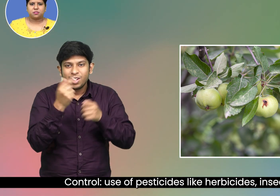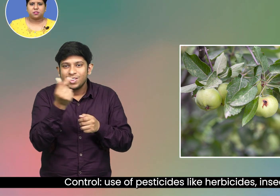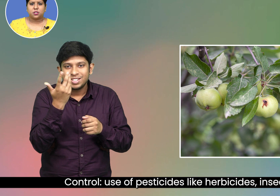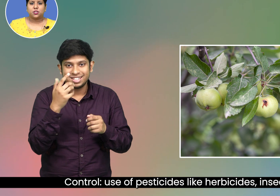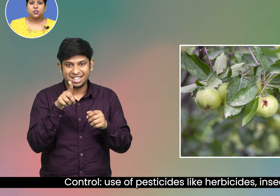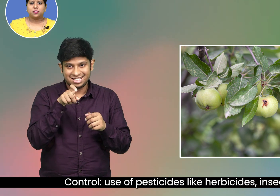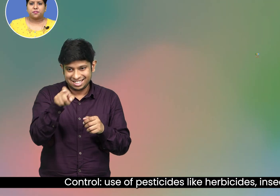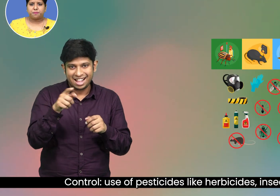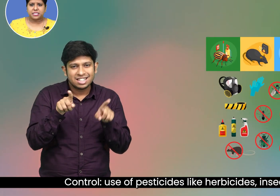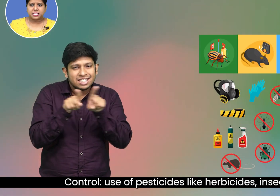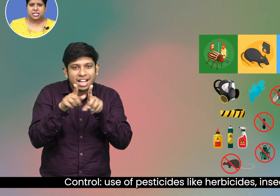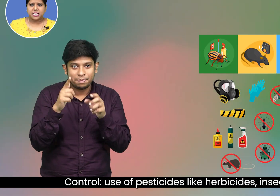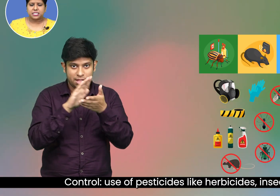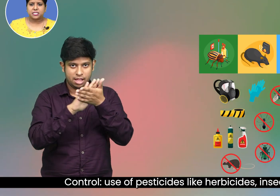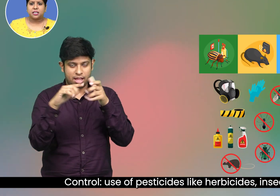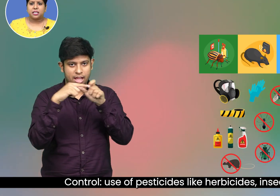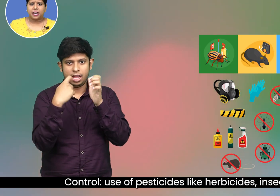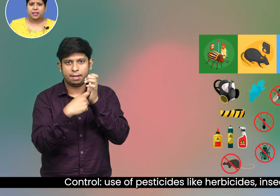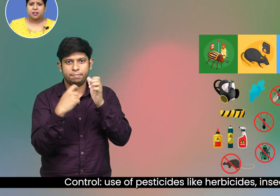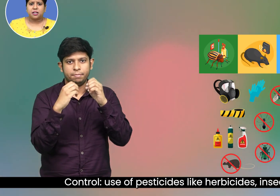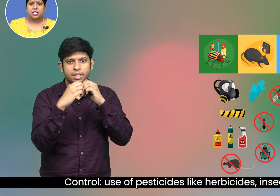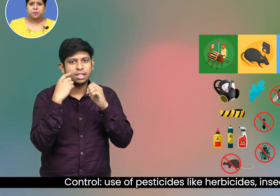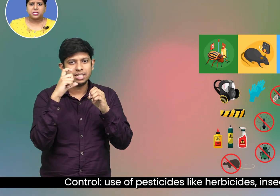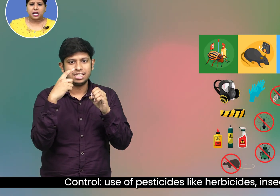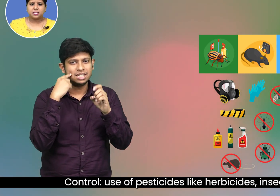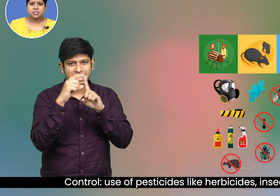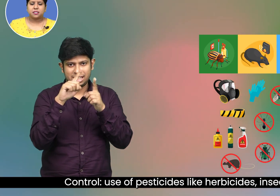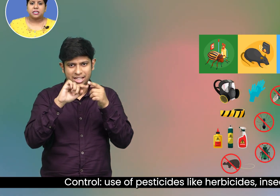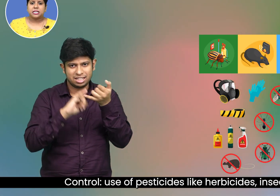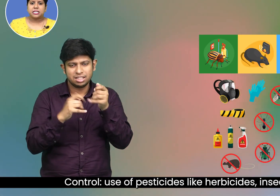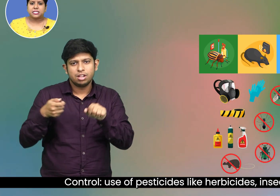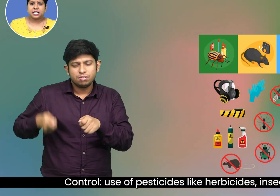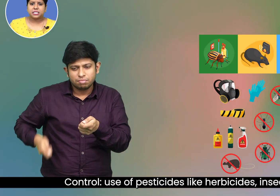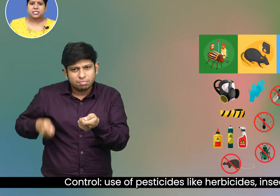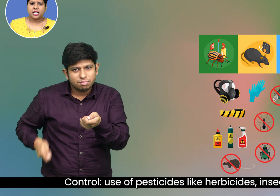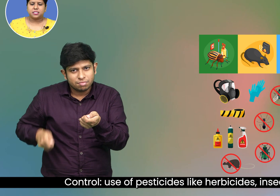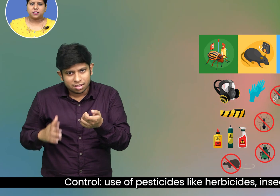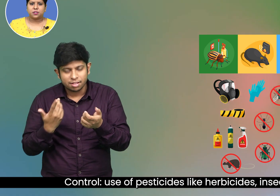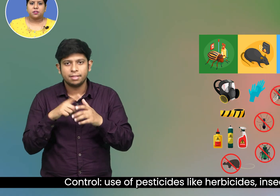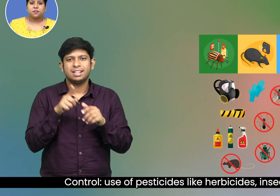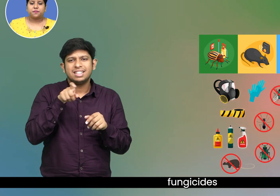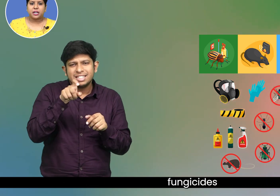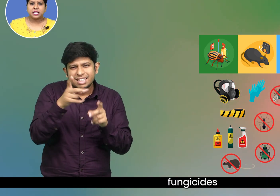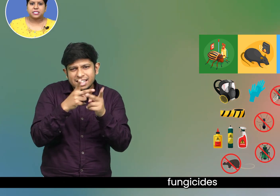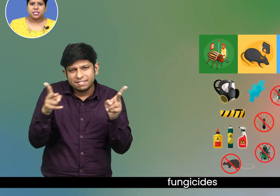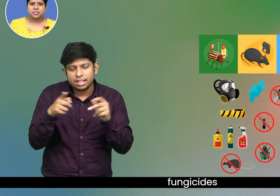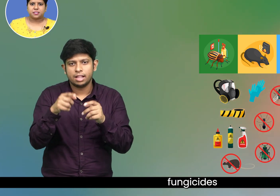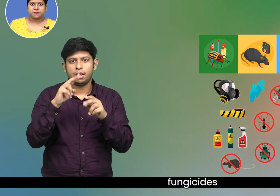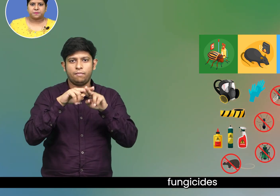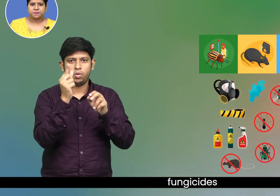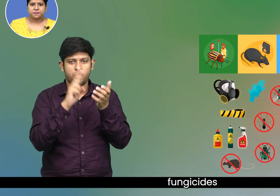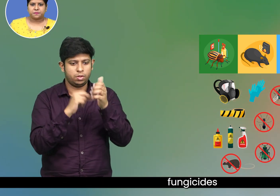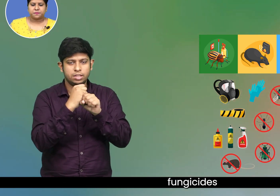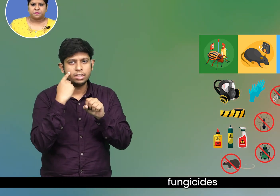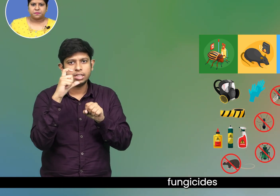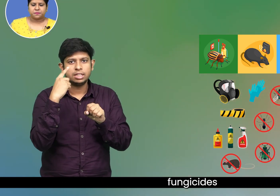Control, use of pesticides like herbicides, insecticides, fungicides.